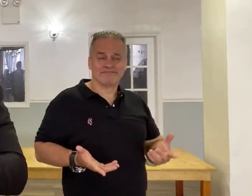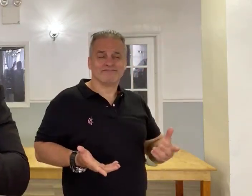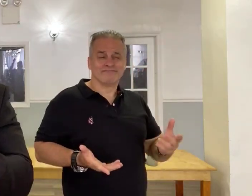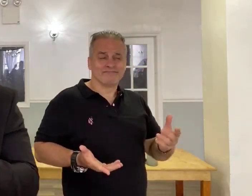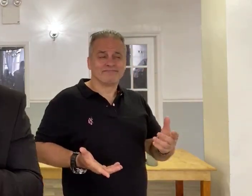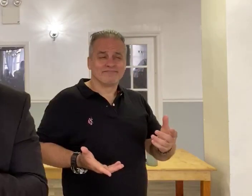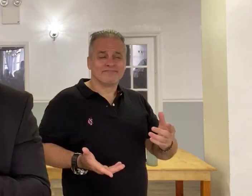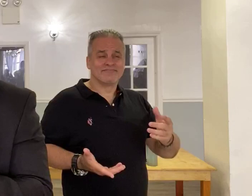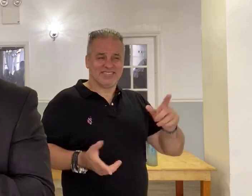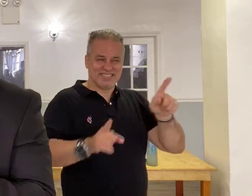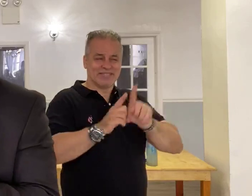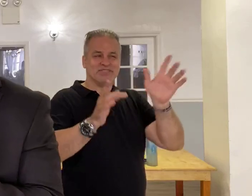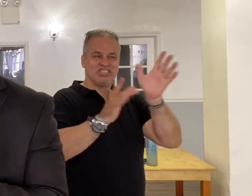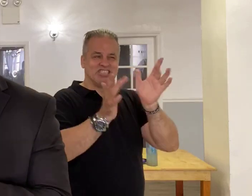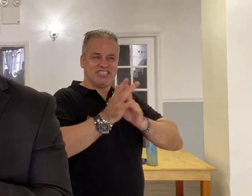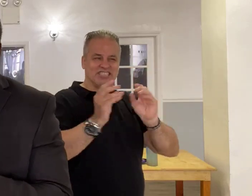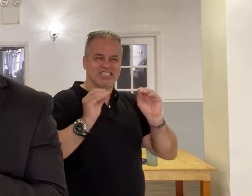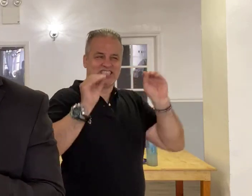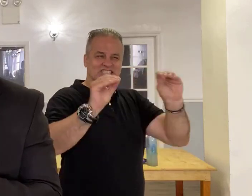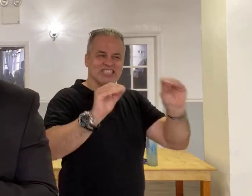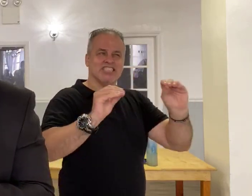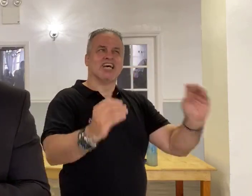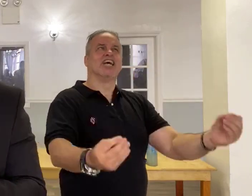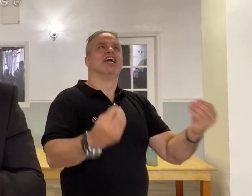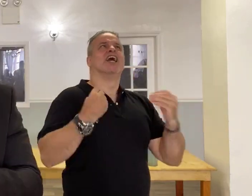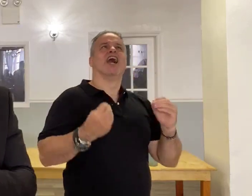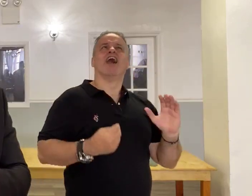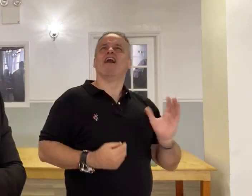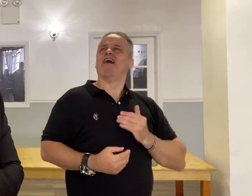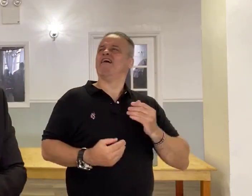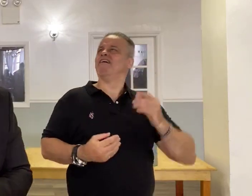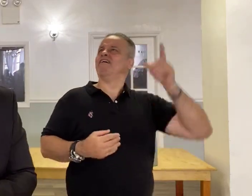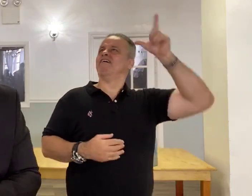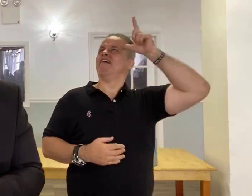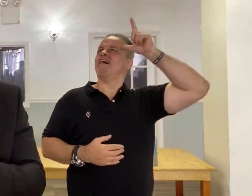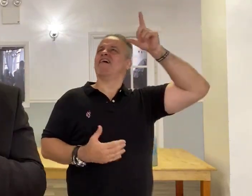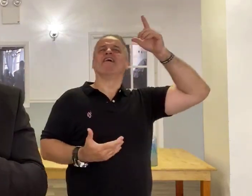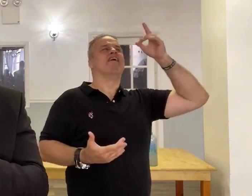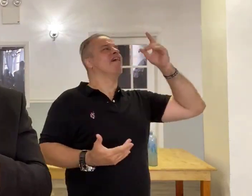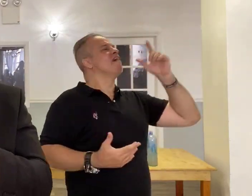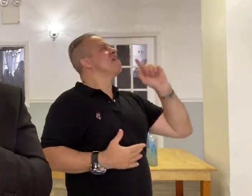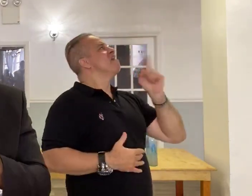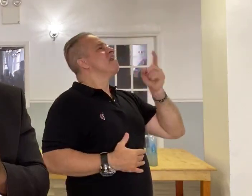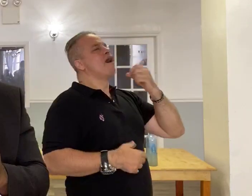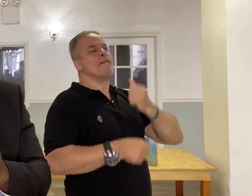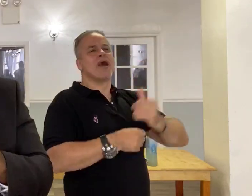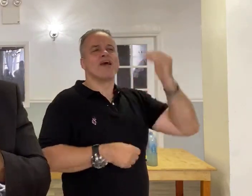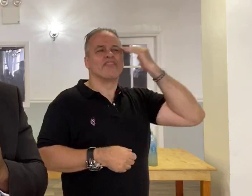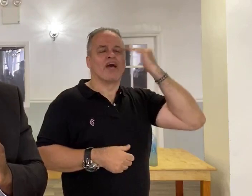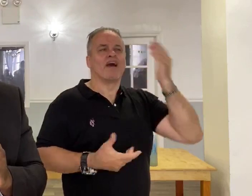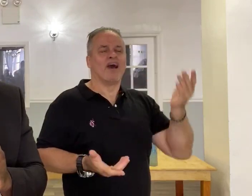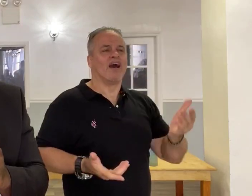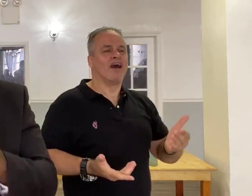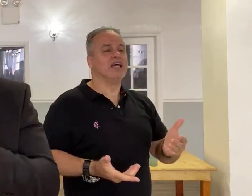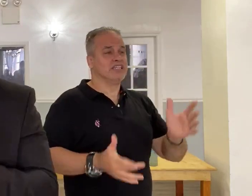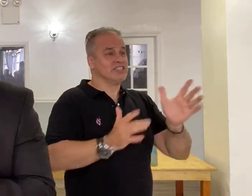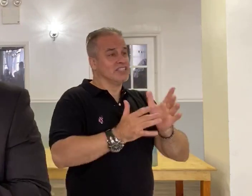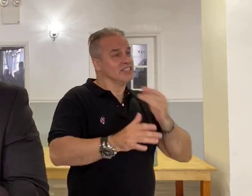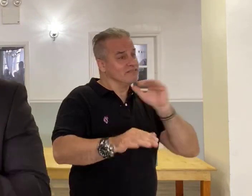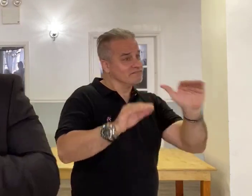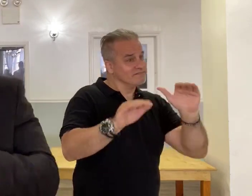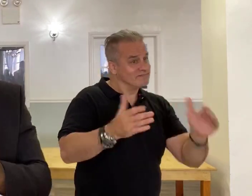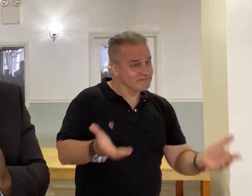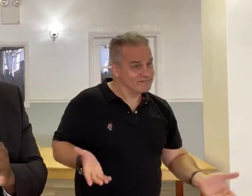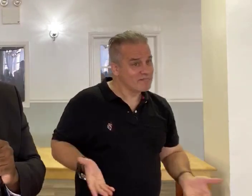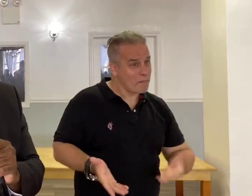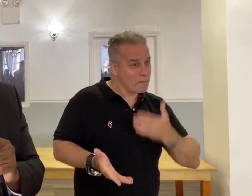you to go to heaven with one hand than to go to hell with two hands. It is better to go to heaven with one eye than to go to